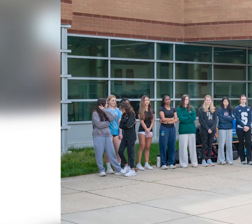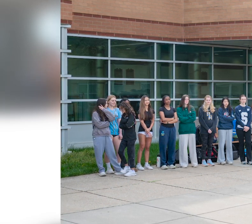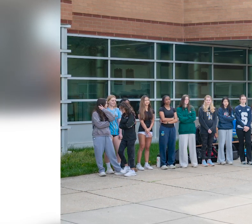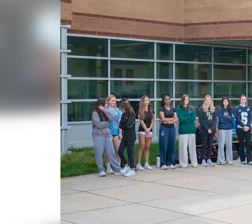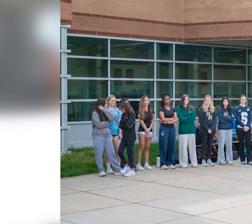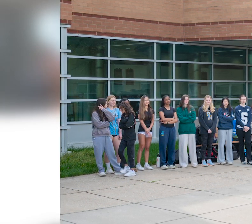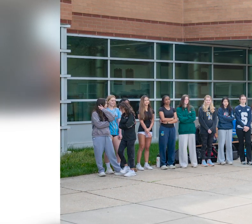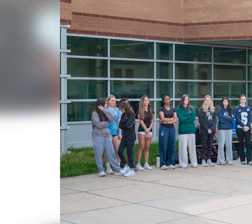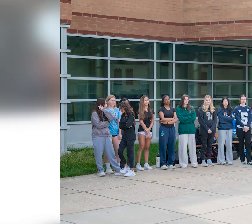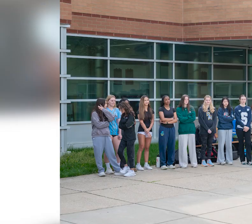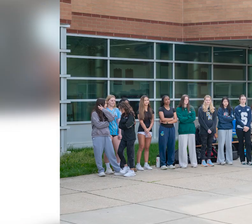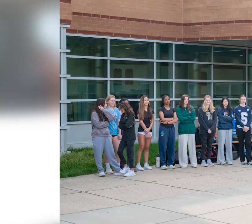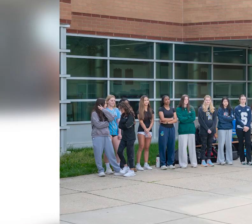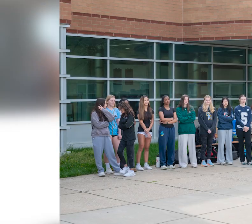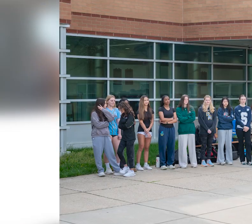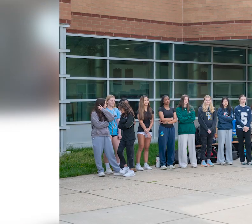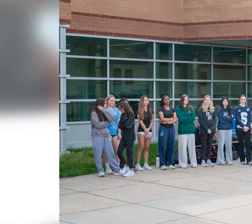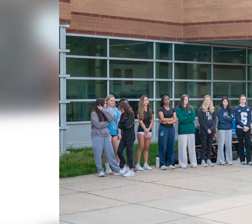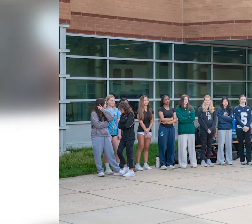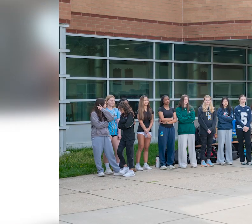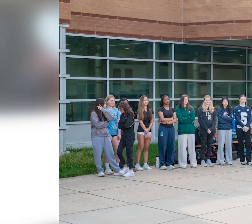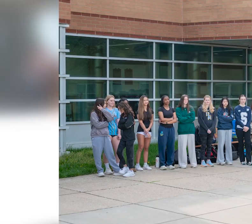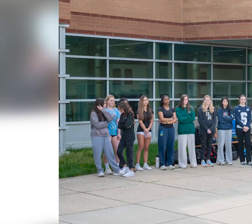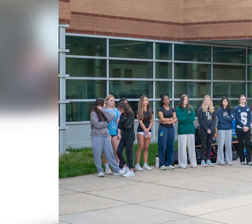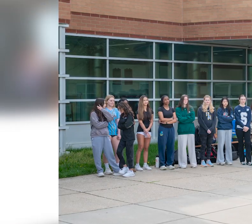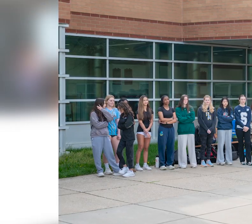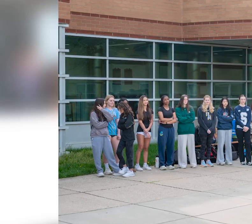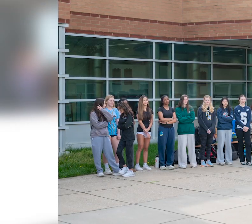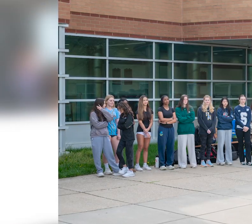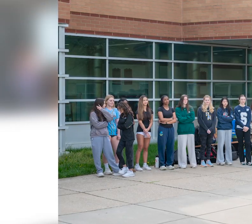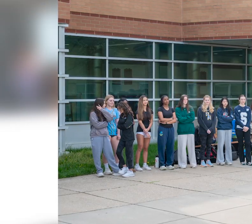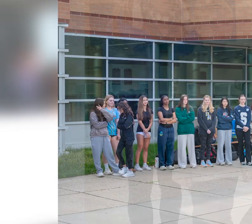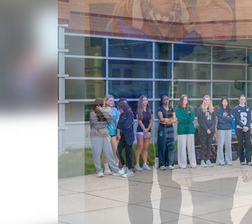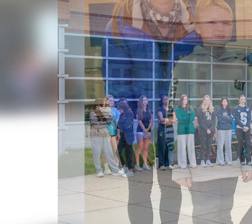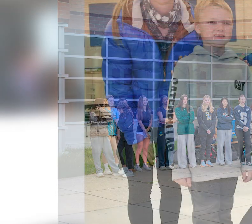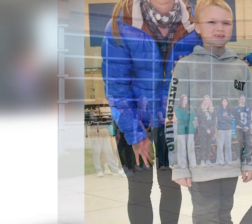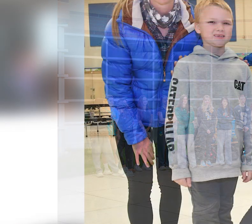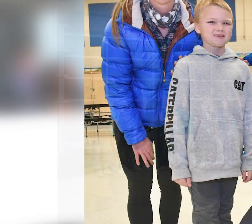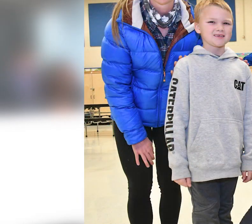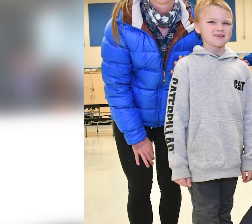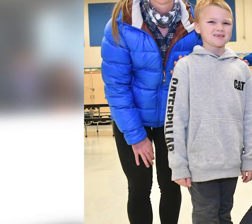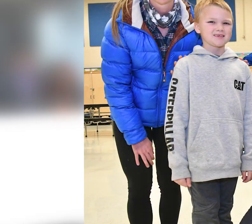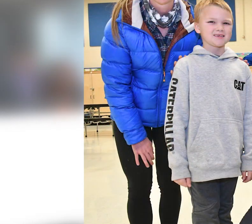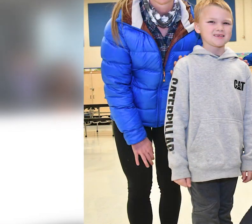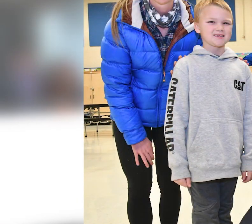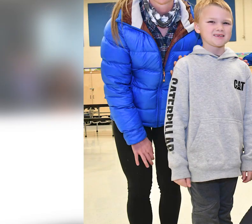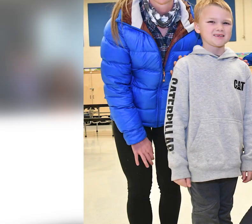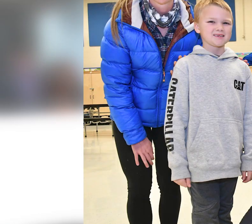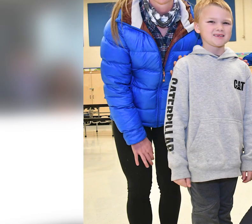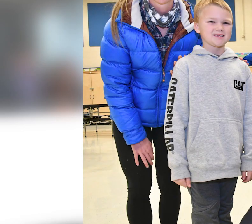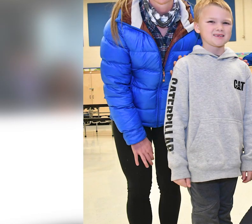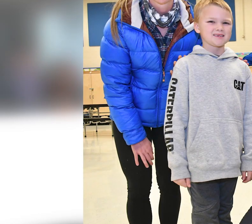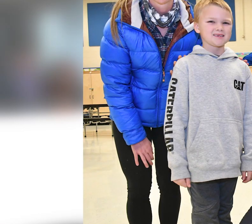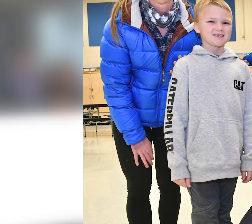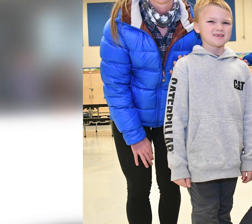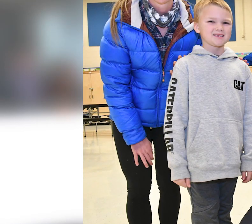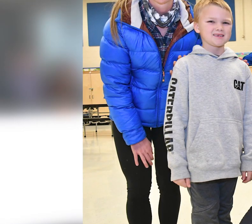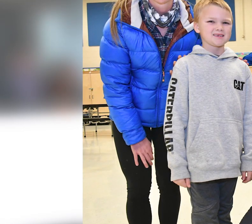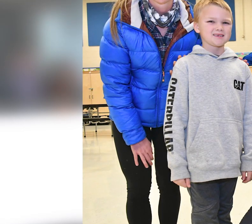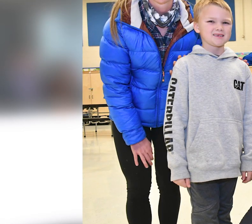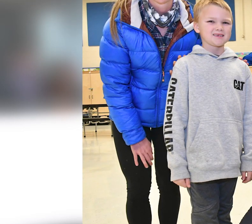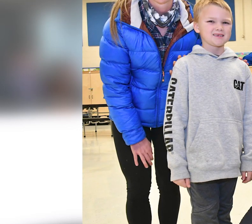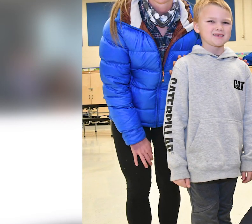stability, places of possibility. They are where children discover who they are, where their friendships are